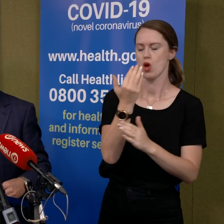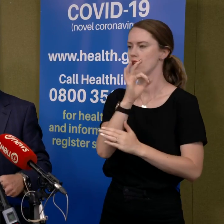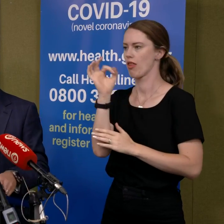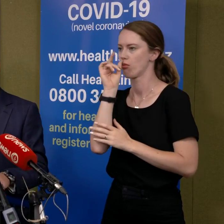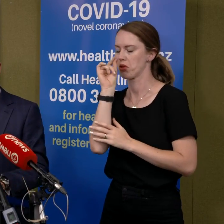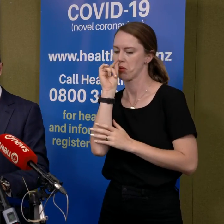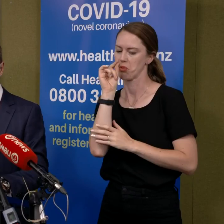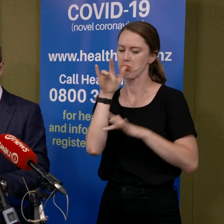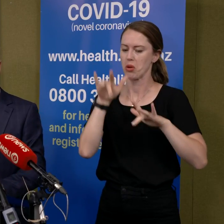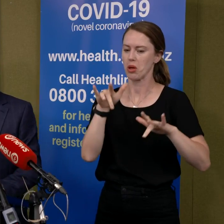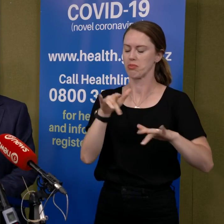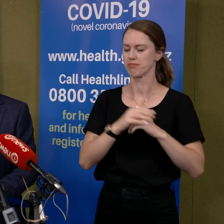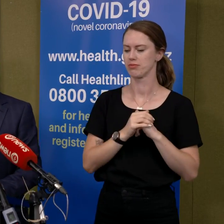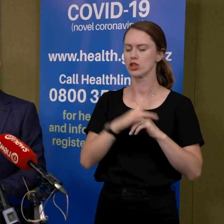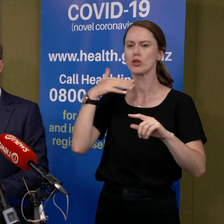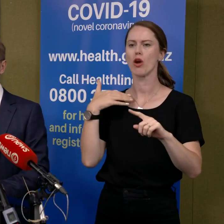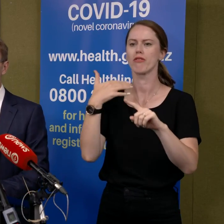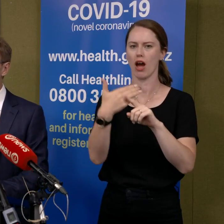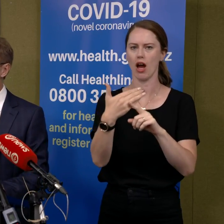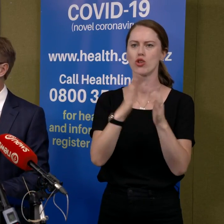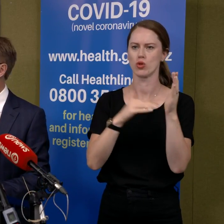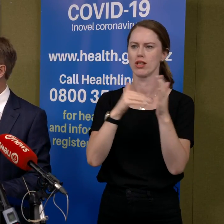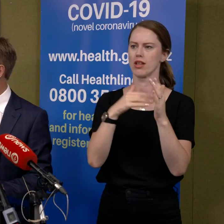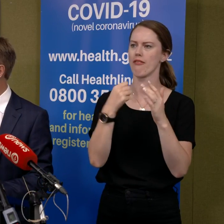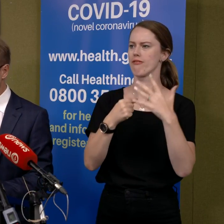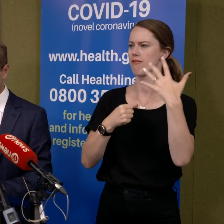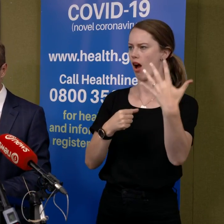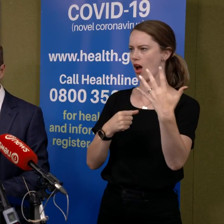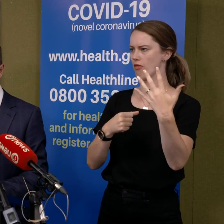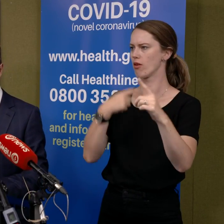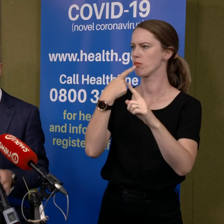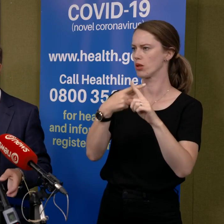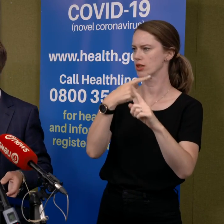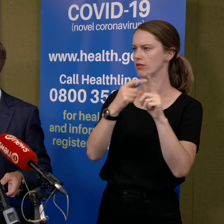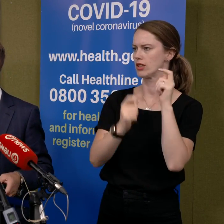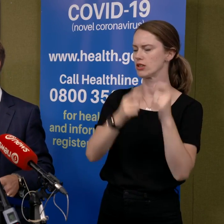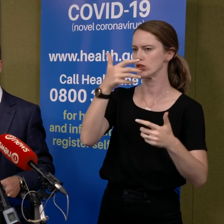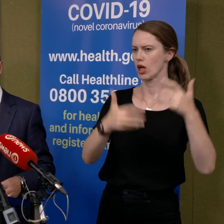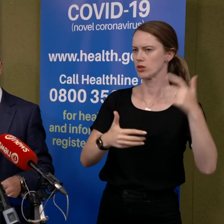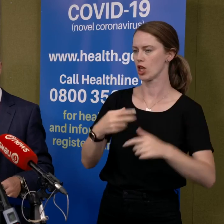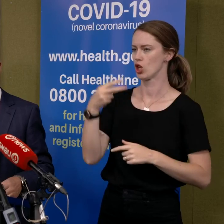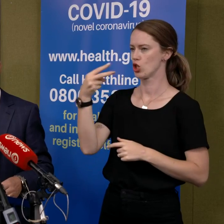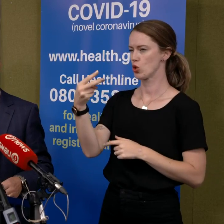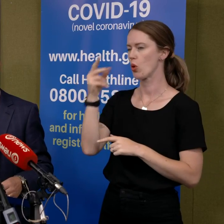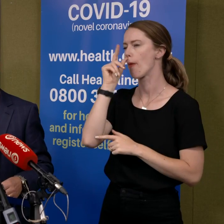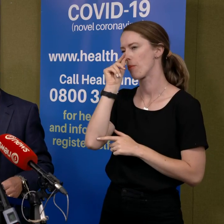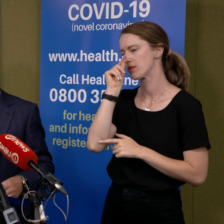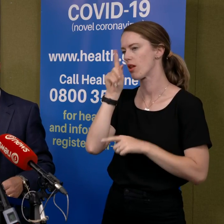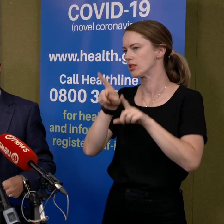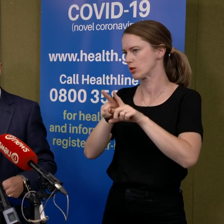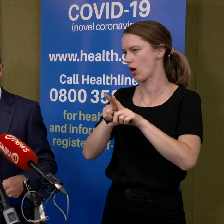today. To date, then, New Zealand has had the 5 positive test results and we have 2 probable